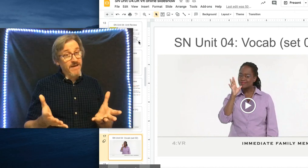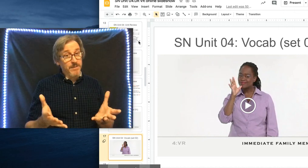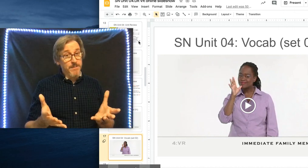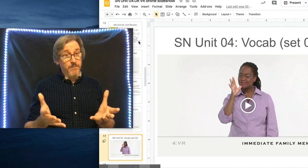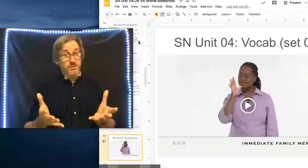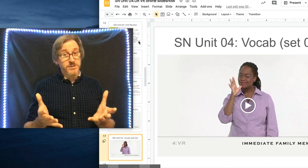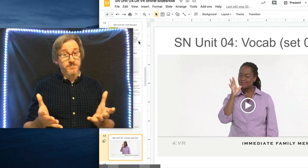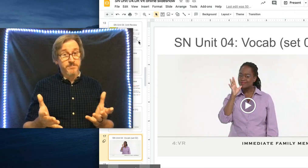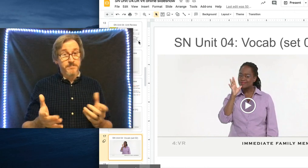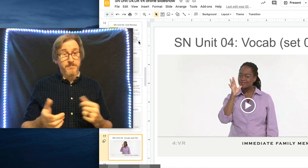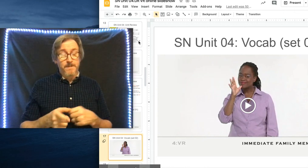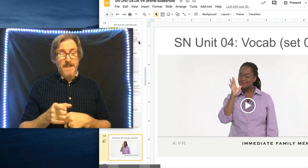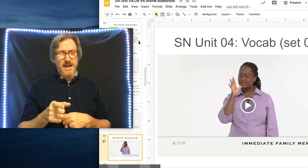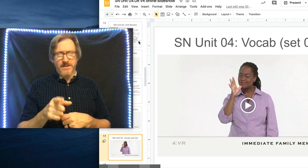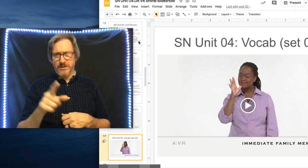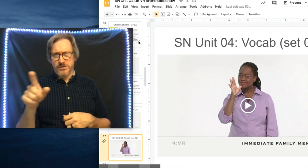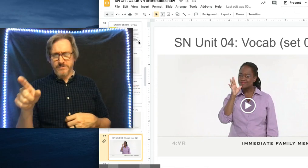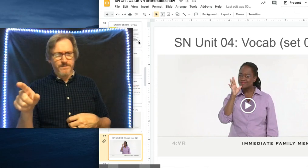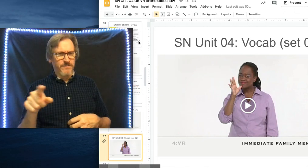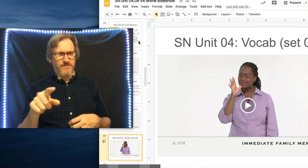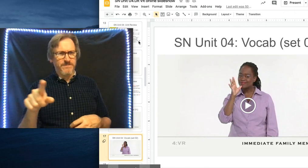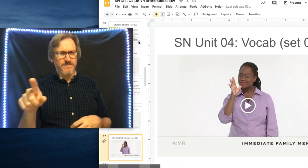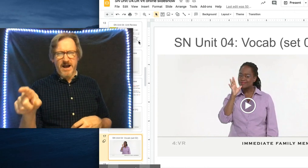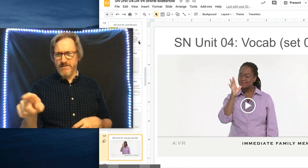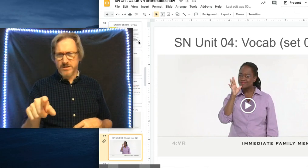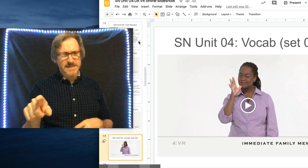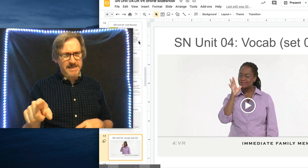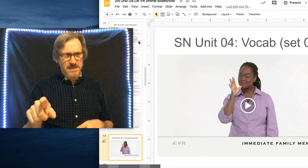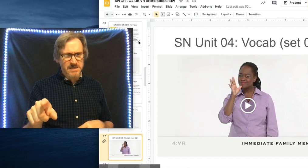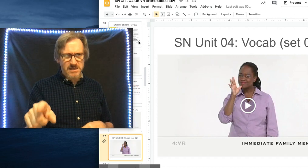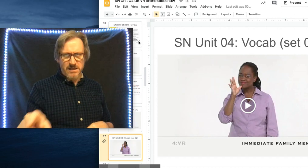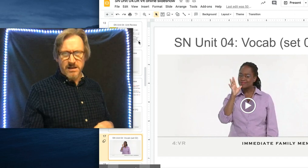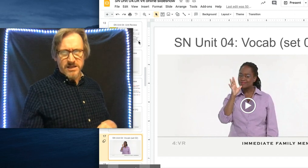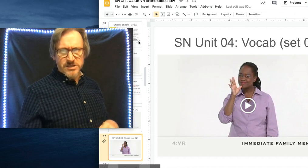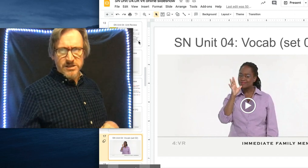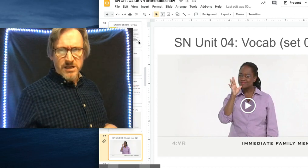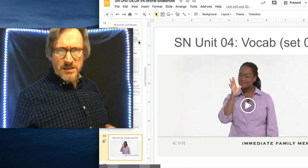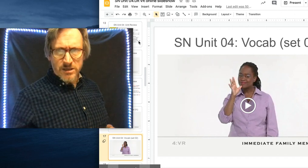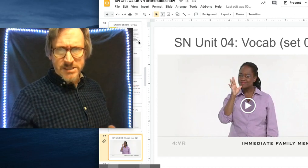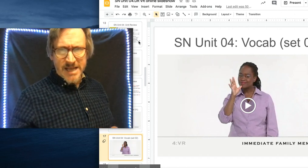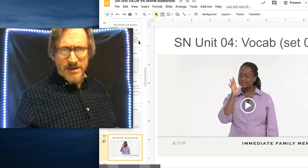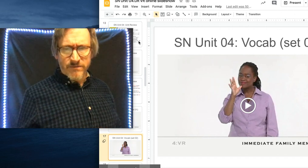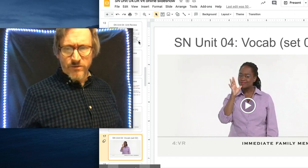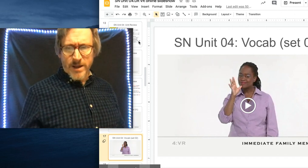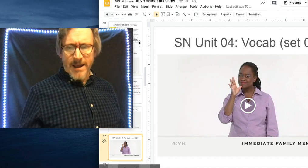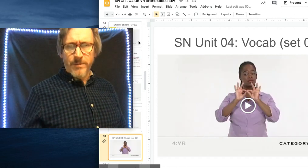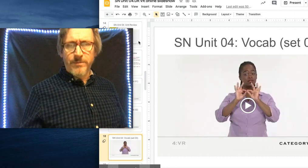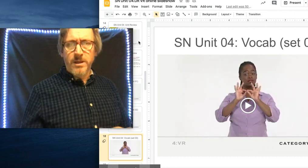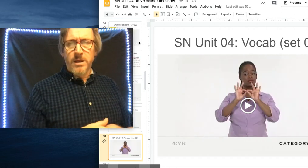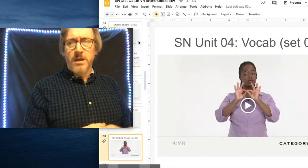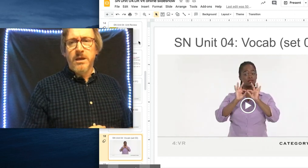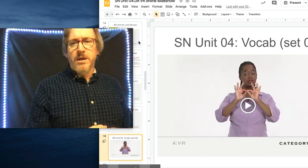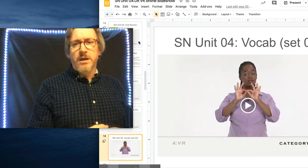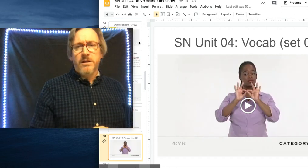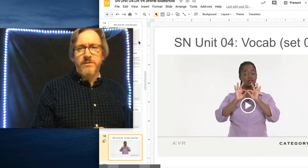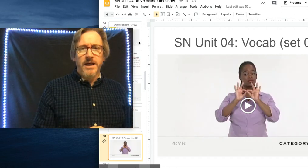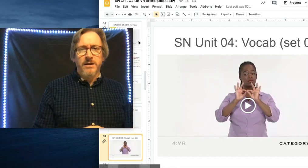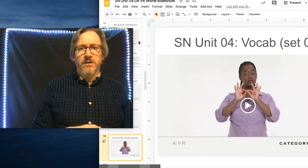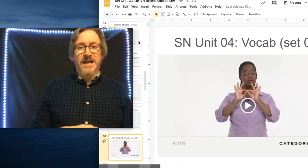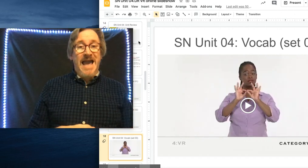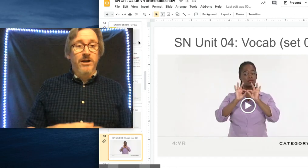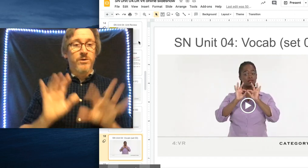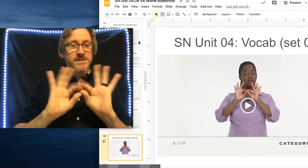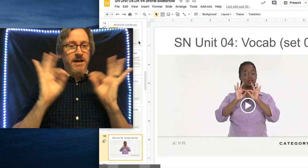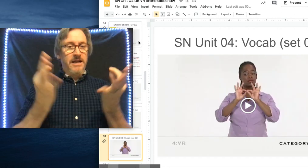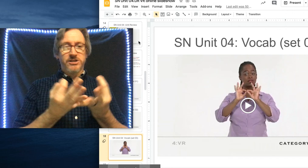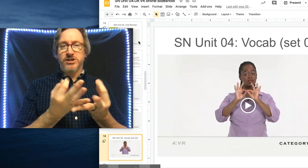immediate family members. And I think there's 5 or 6 in this little set of vocab. Then